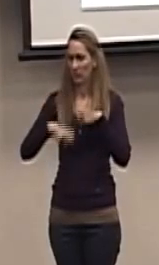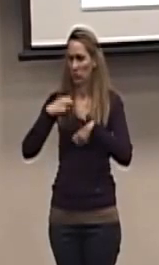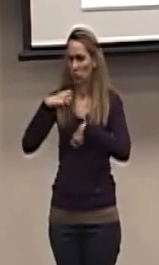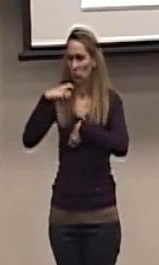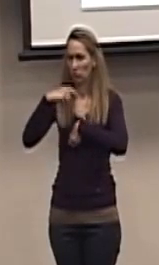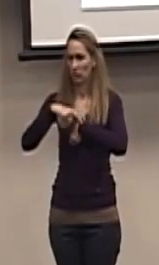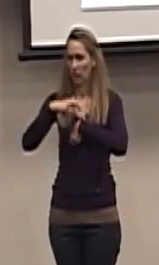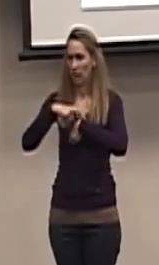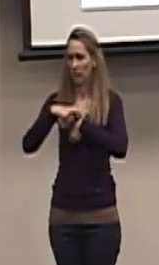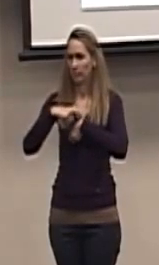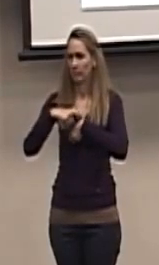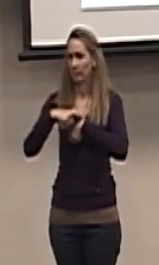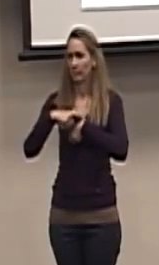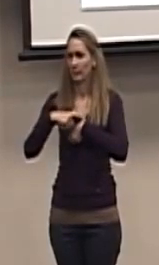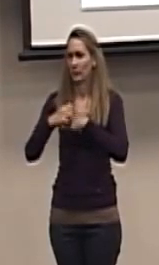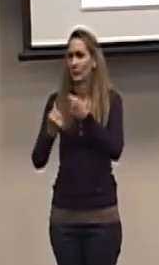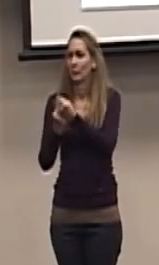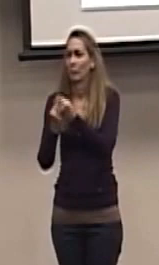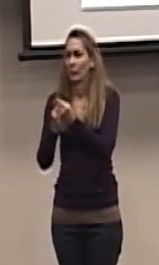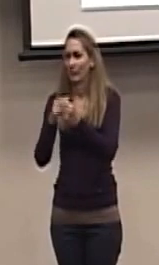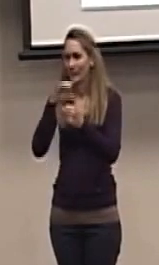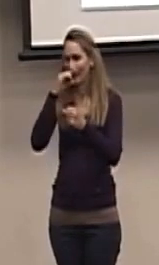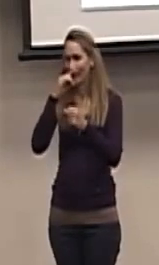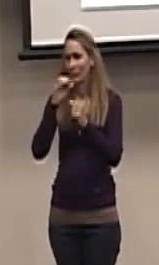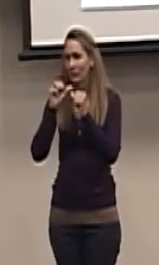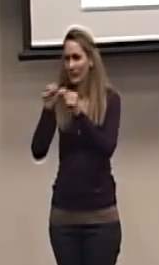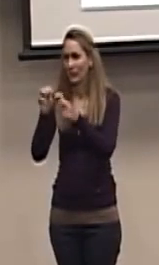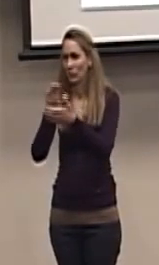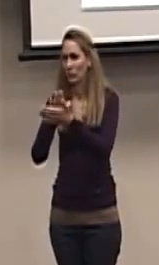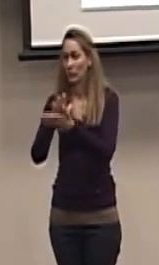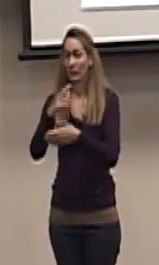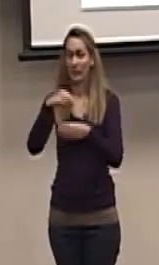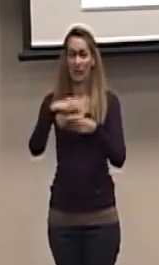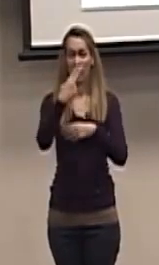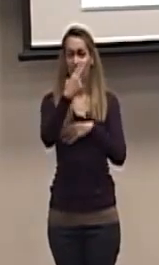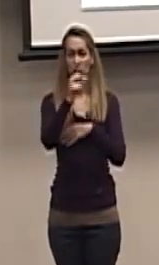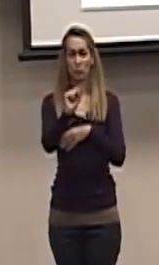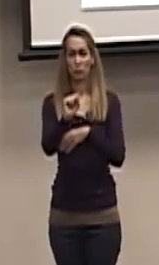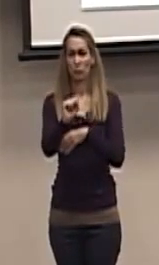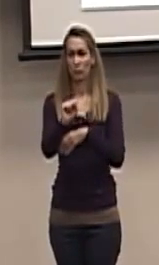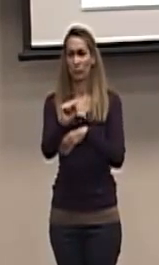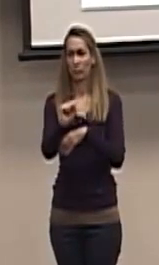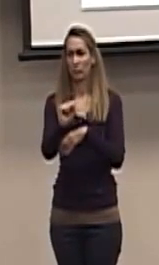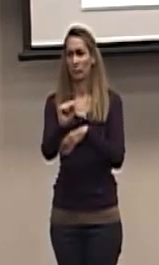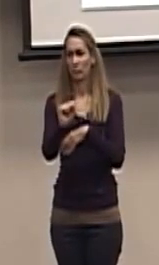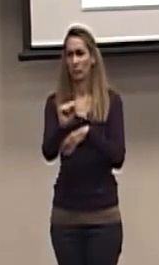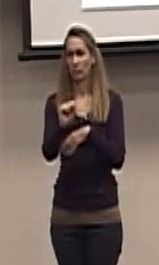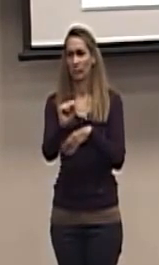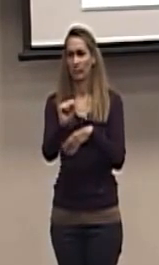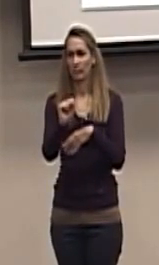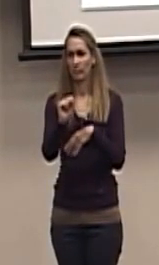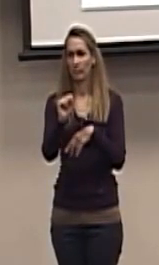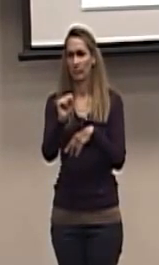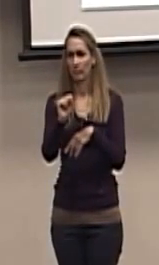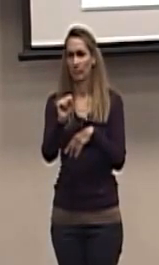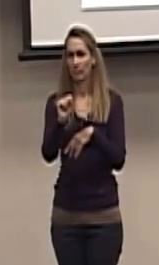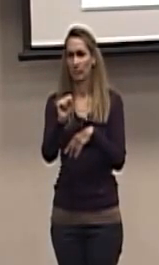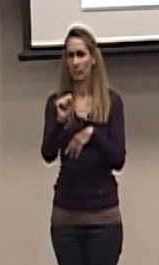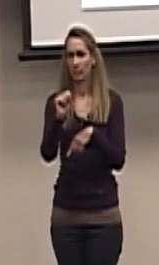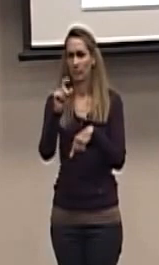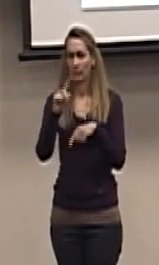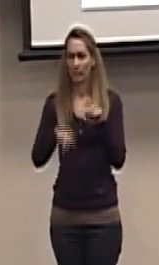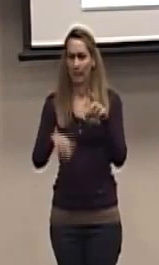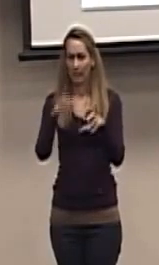their children to continue. And after high school, it's not likely you can get employment until you've gotten to